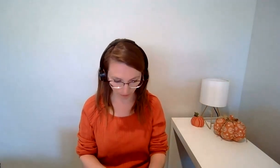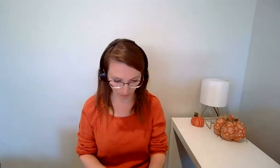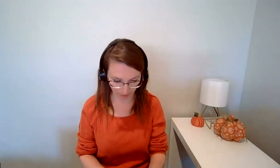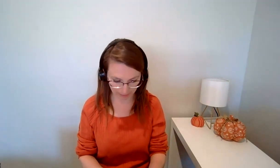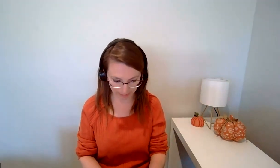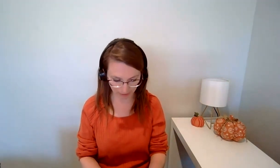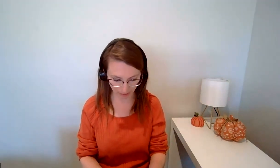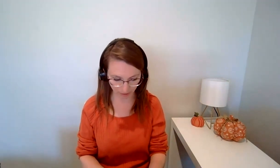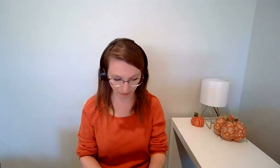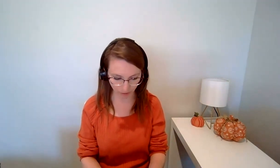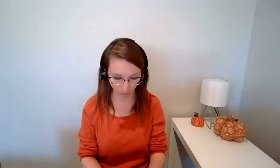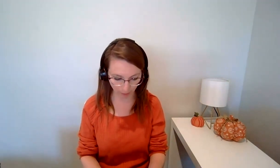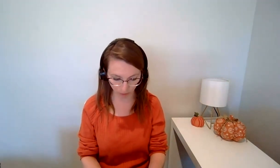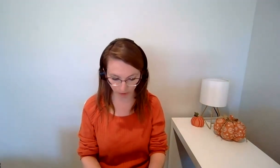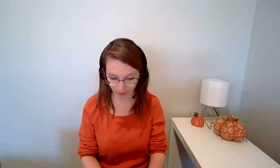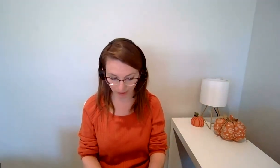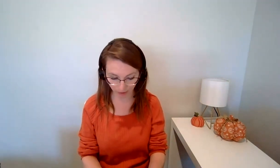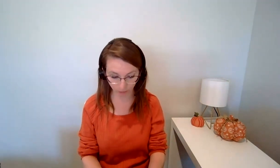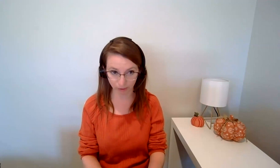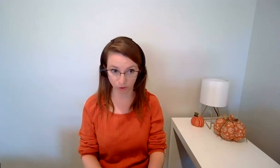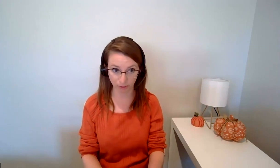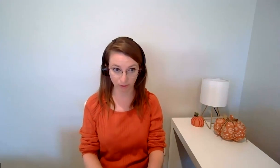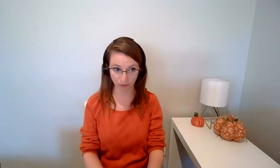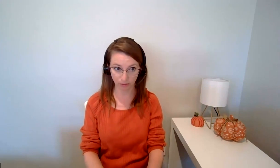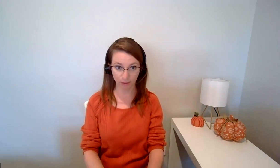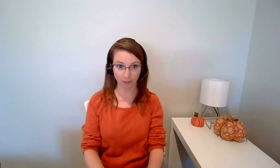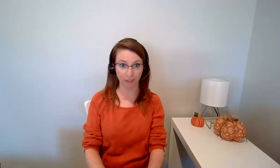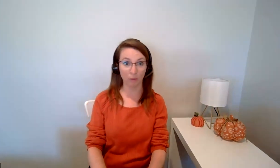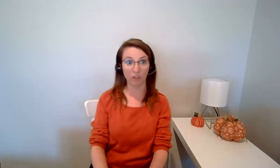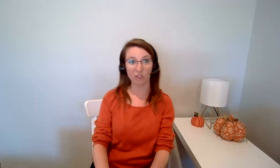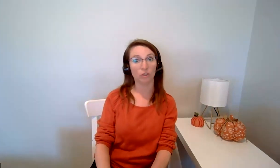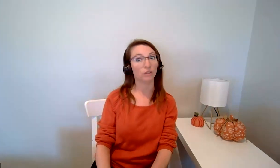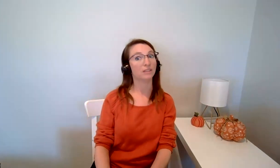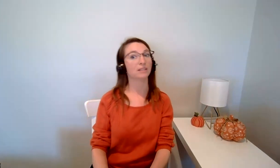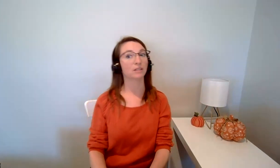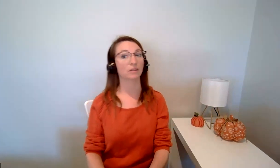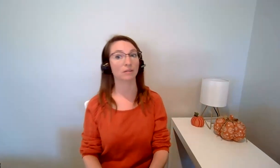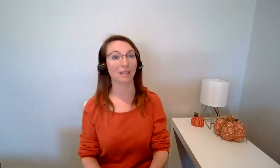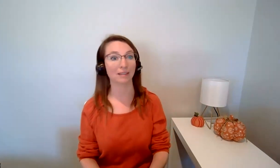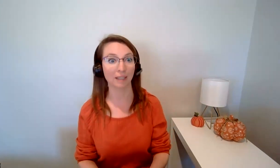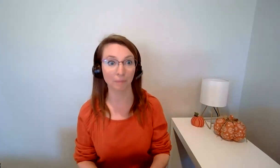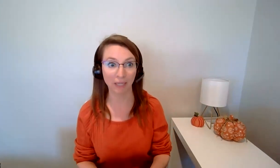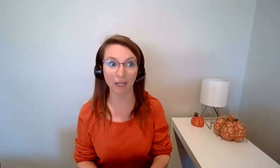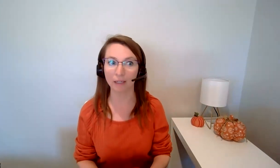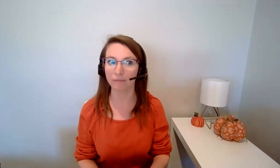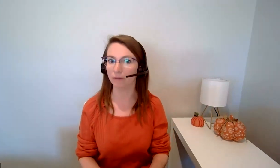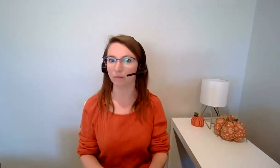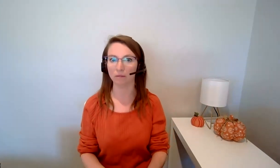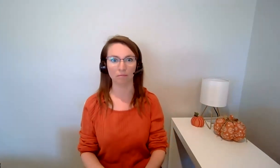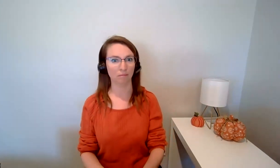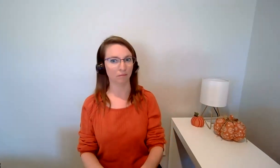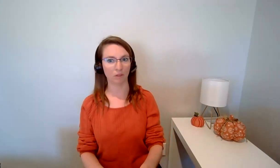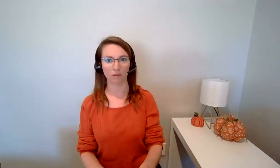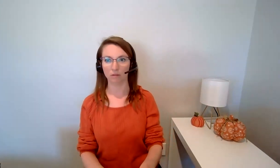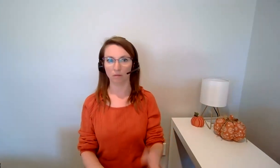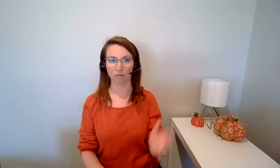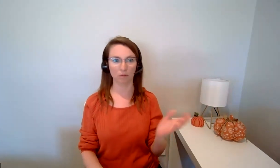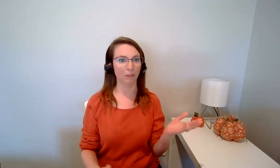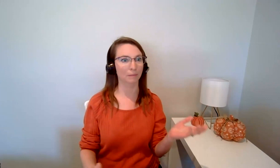All right. So I'm going to ask questions, and I want you to try to sign them back. If you don't know what I'm